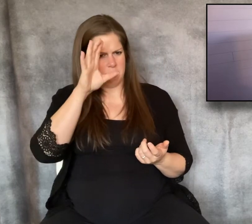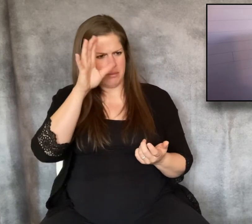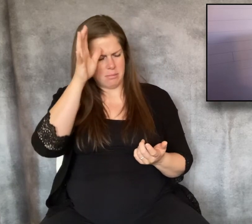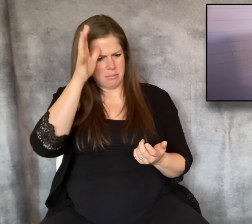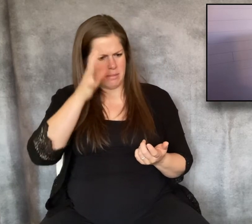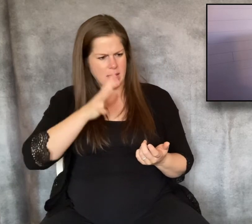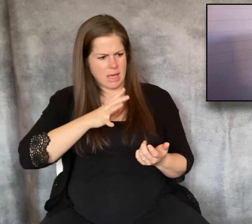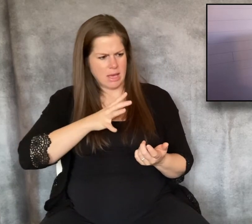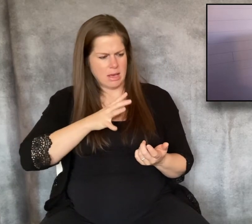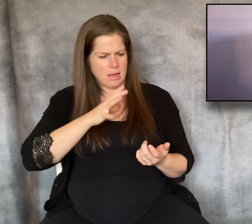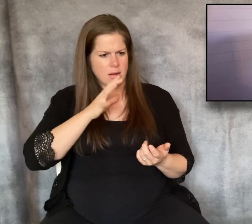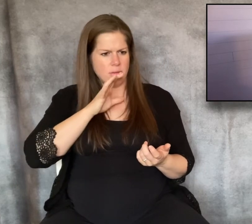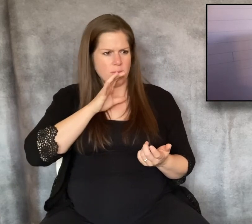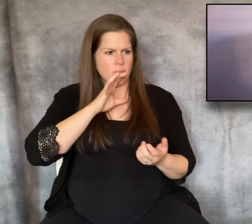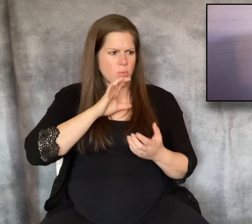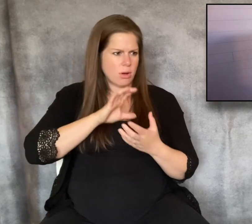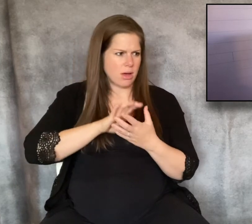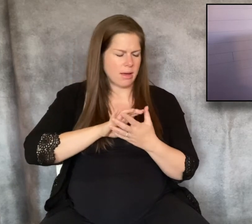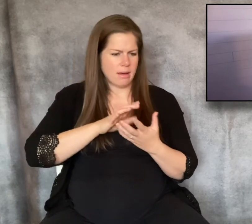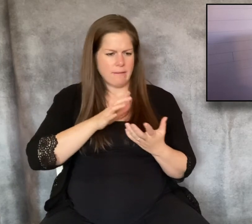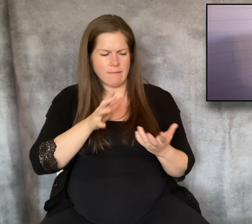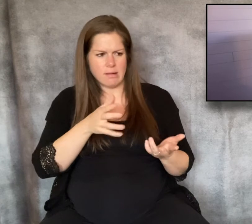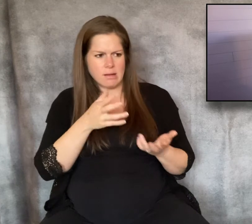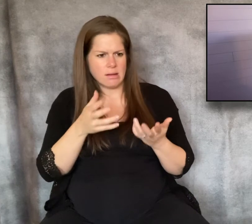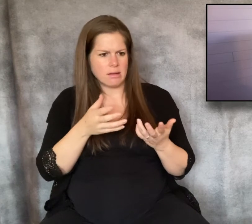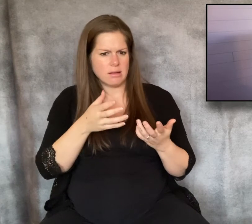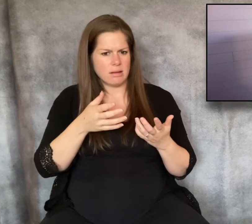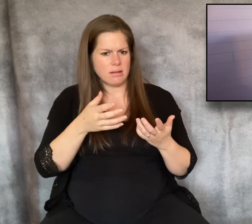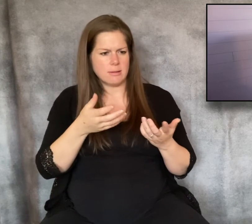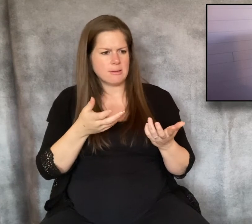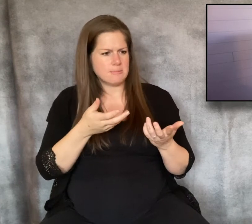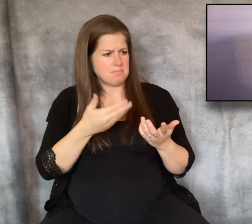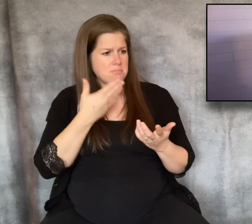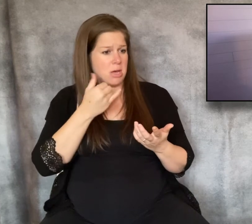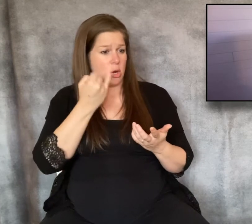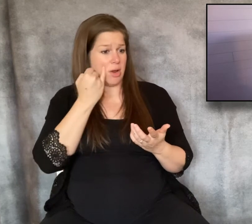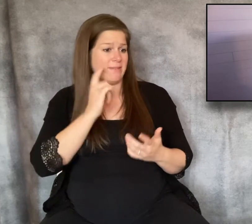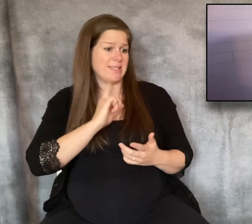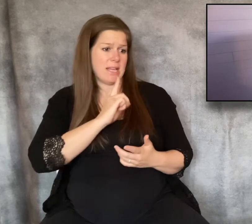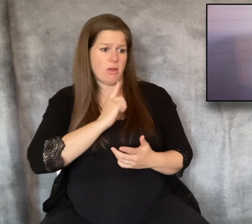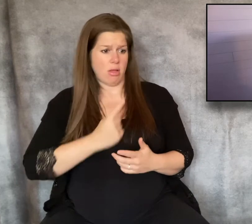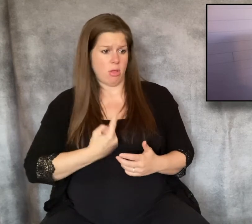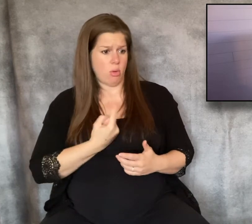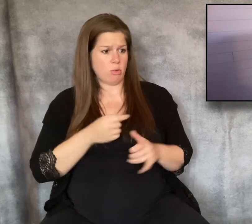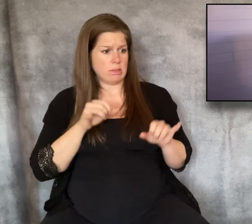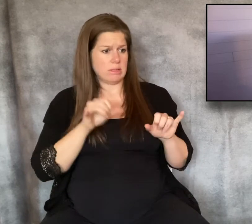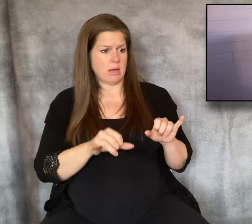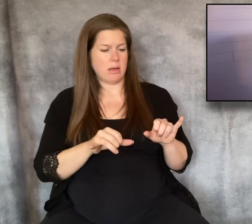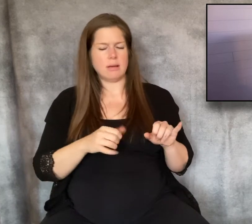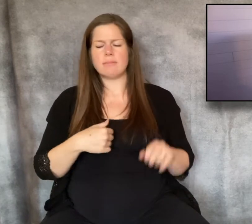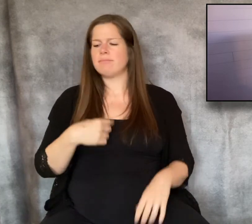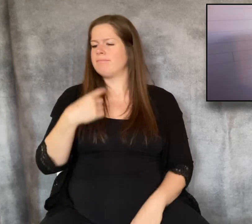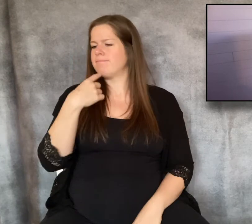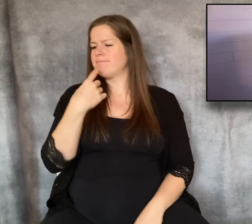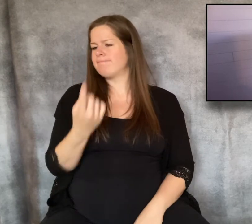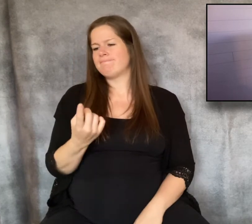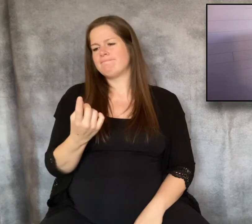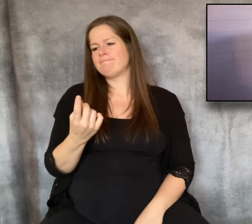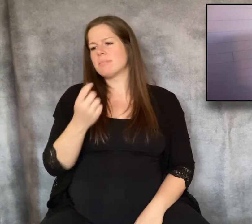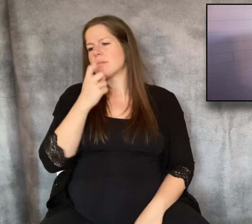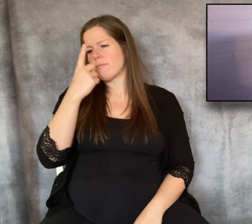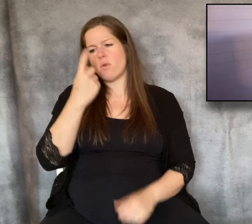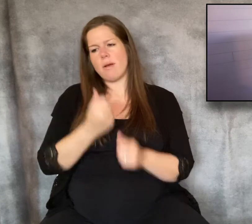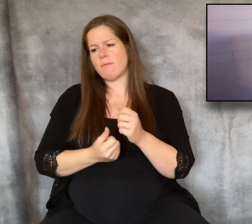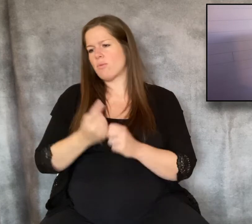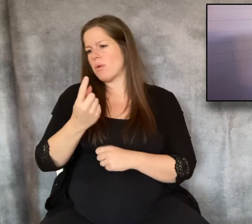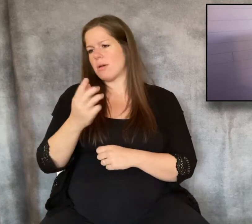better not to marry? But he said to them, not everyone can receive this saying, but only those to whom it is given. Meaning,